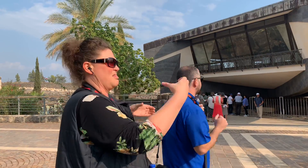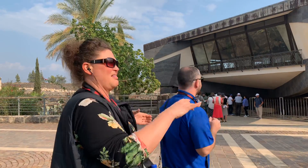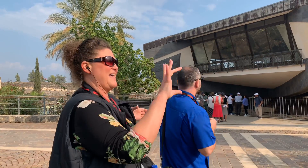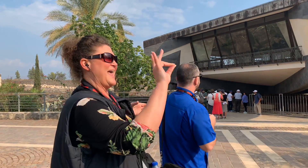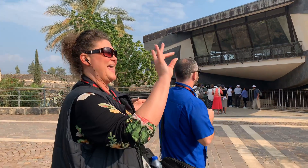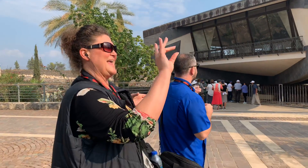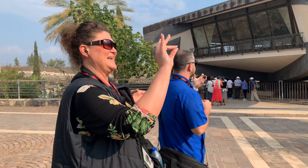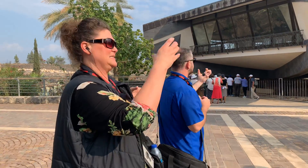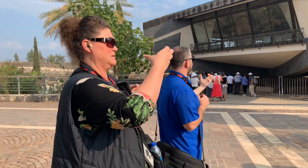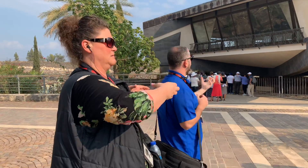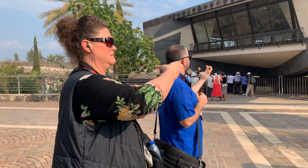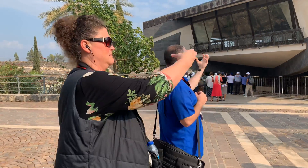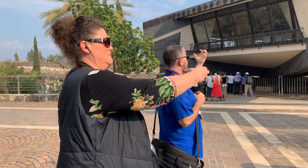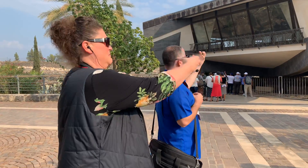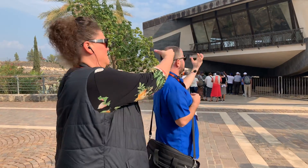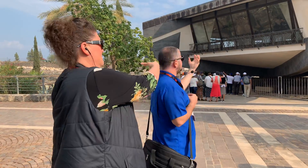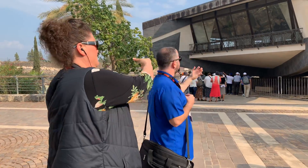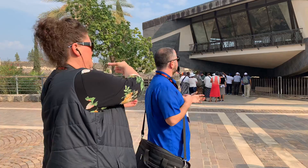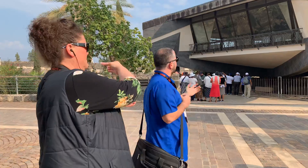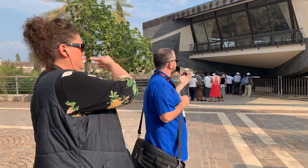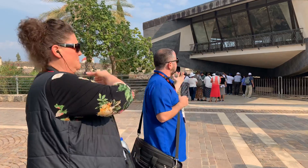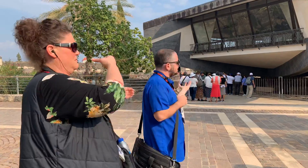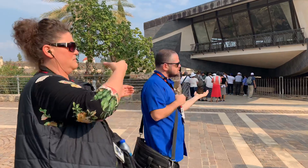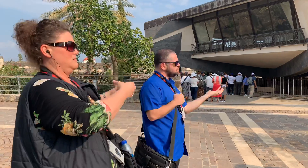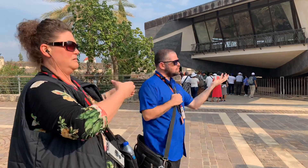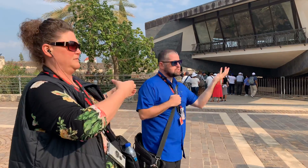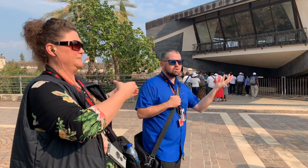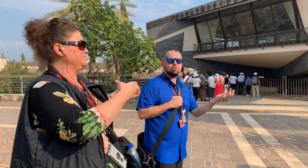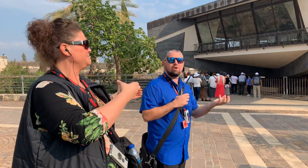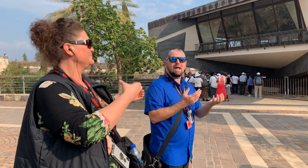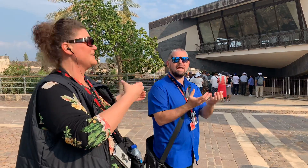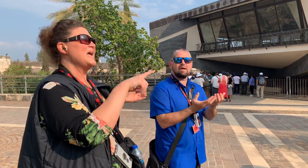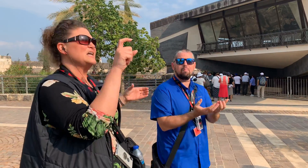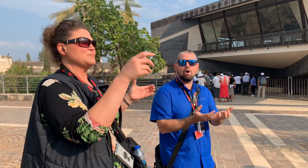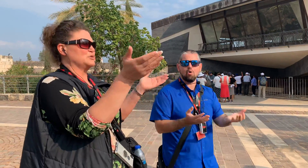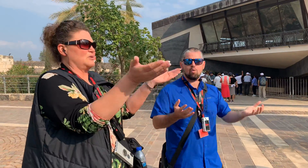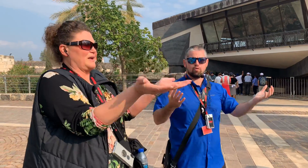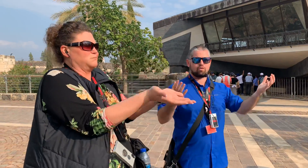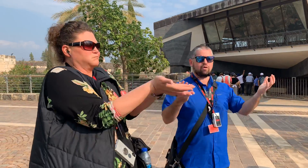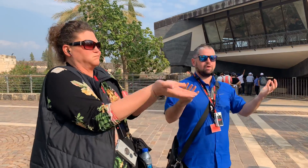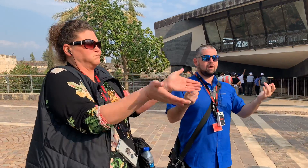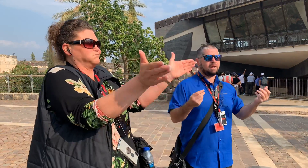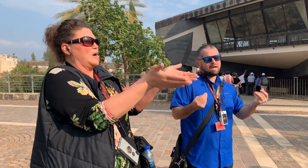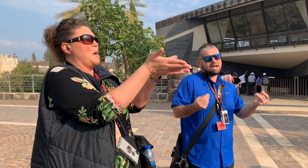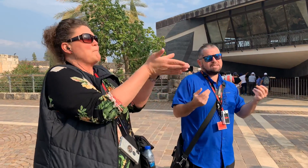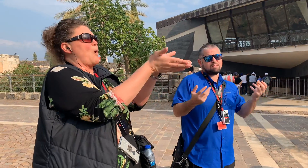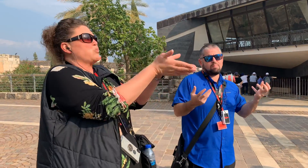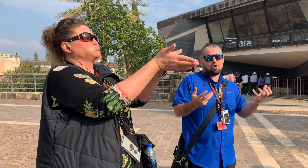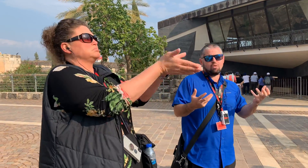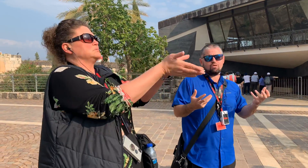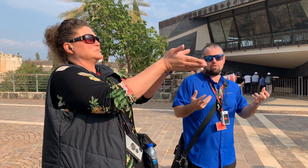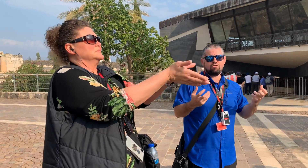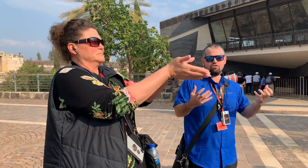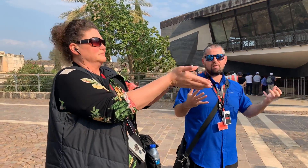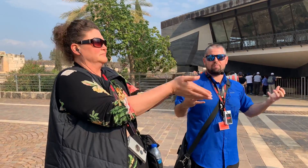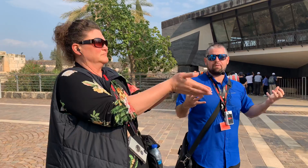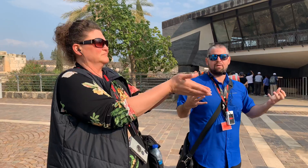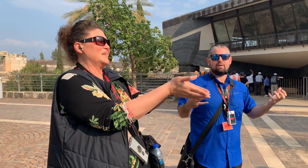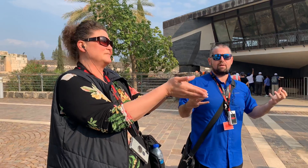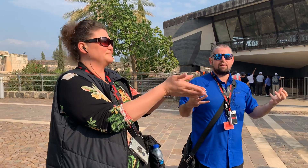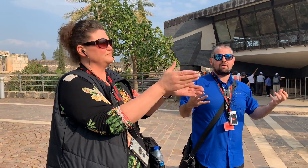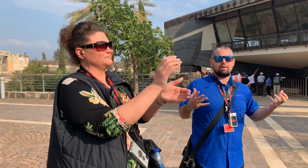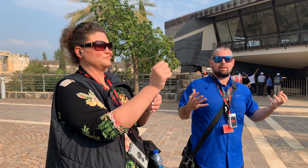pillars that support this church, and it's supposed to look like a boat. And guys, a boat or a